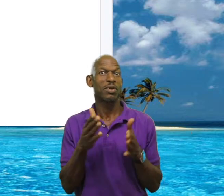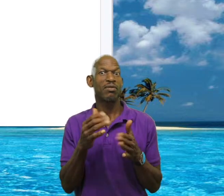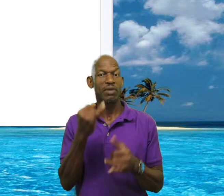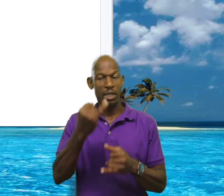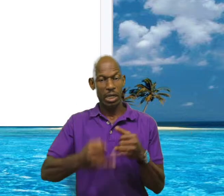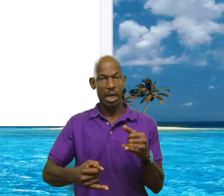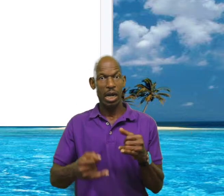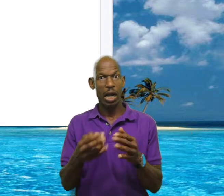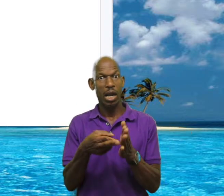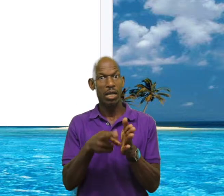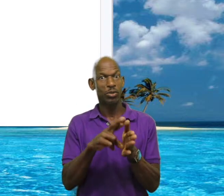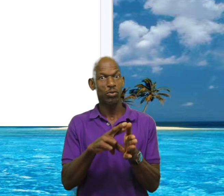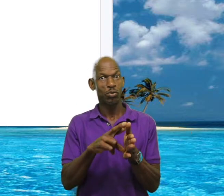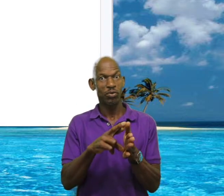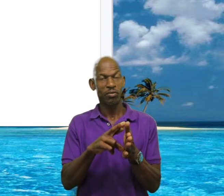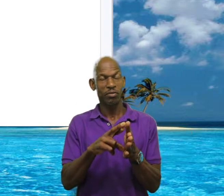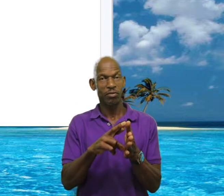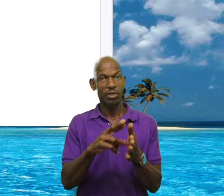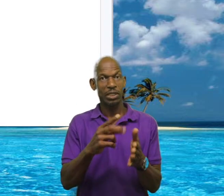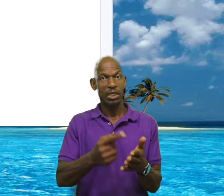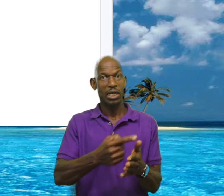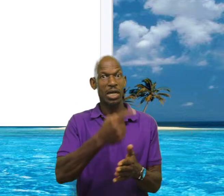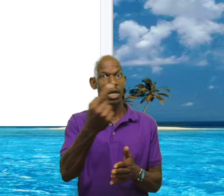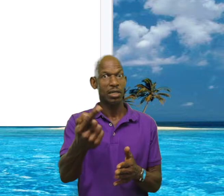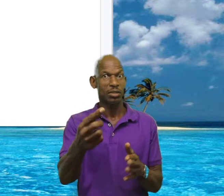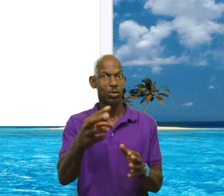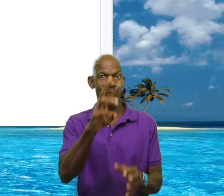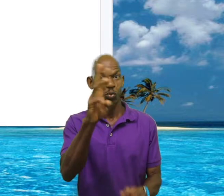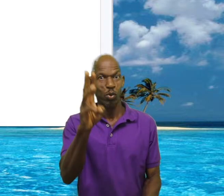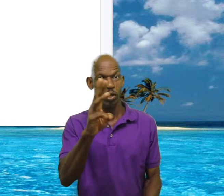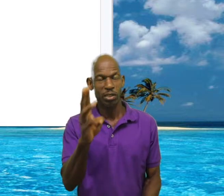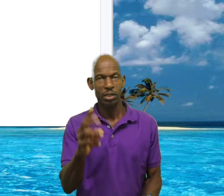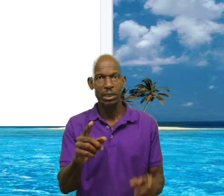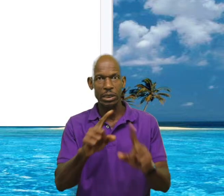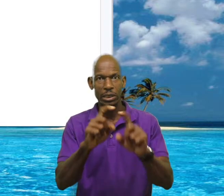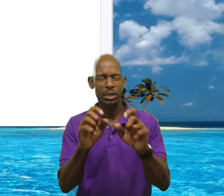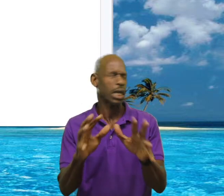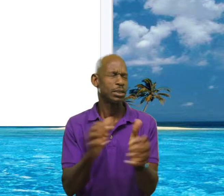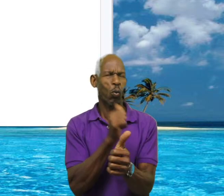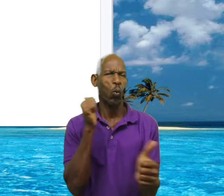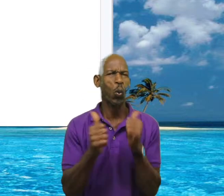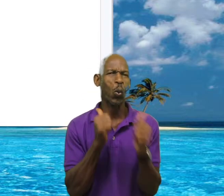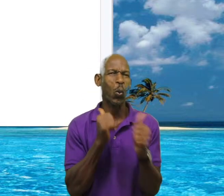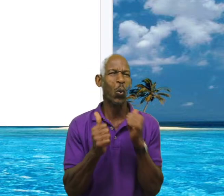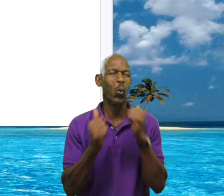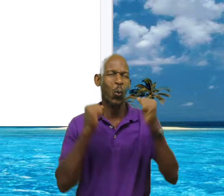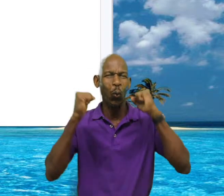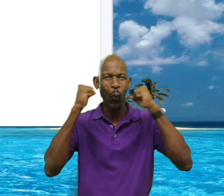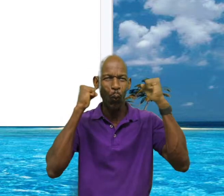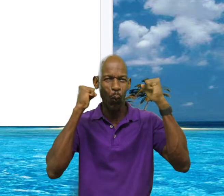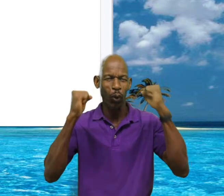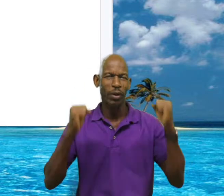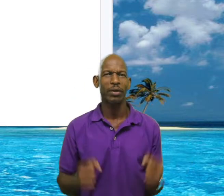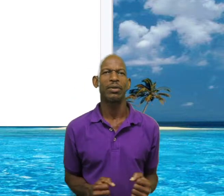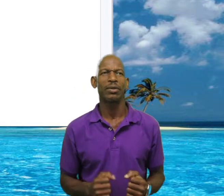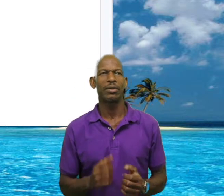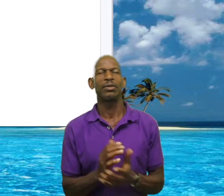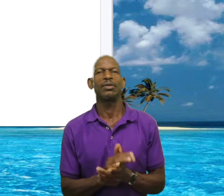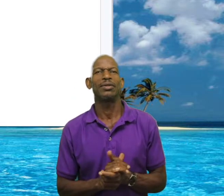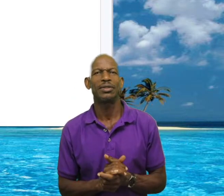term. So this is part 2. We are in part 2 of our revision for Level 1 for this term.